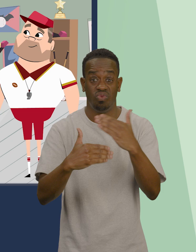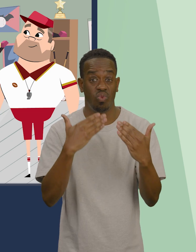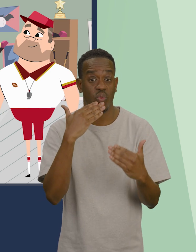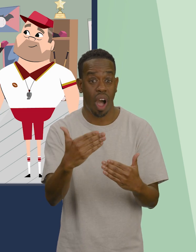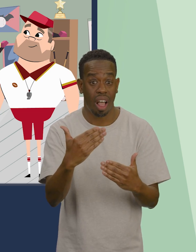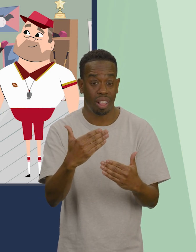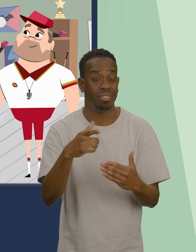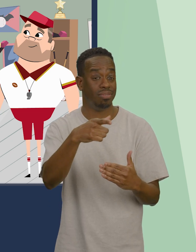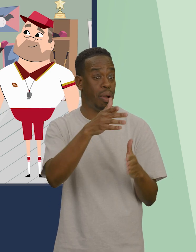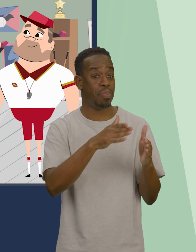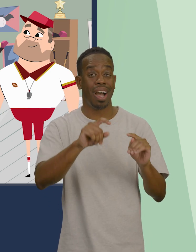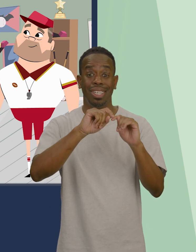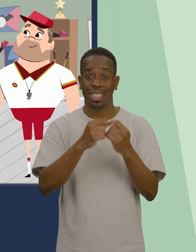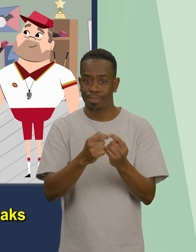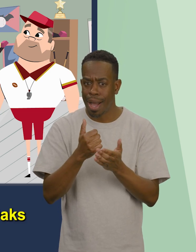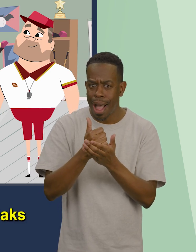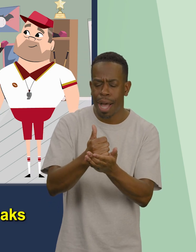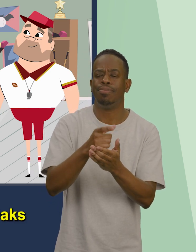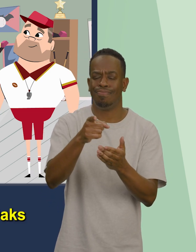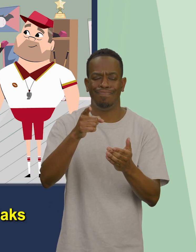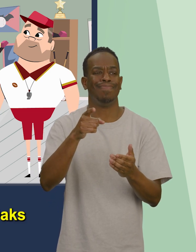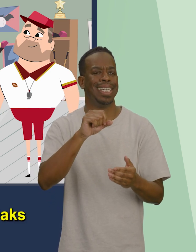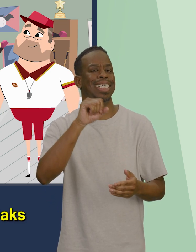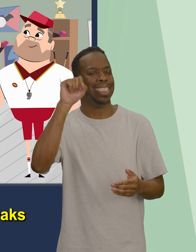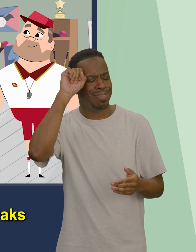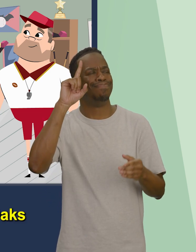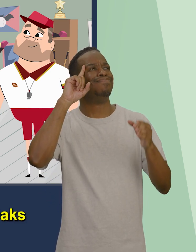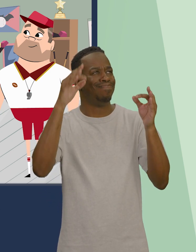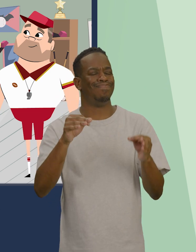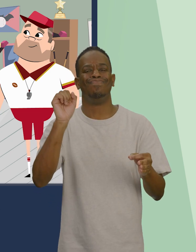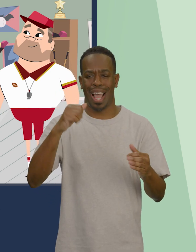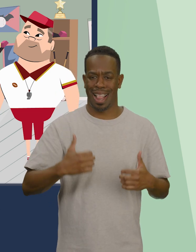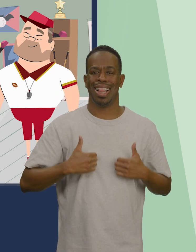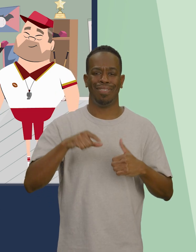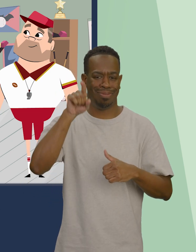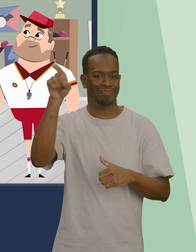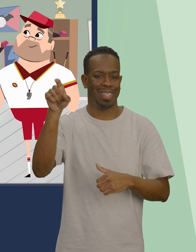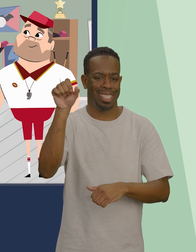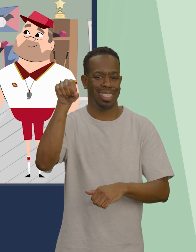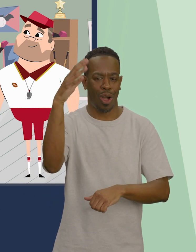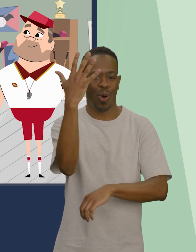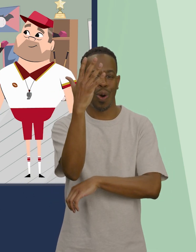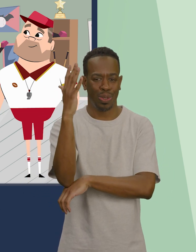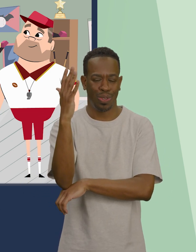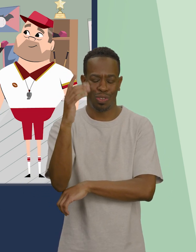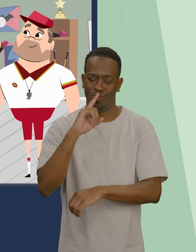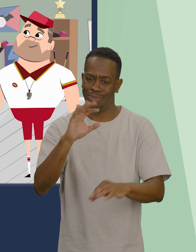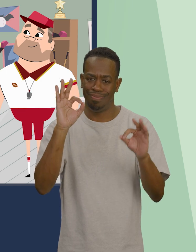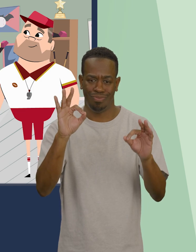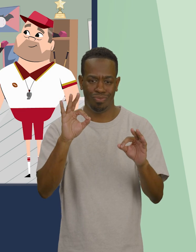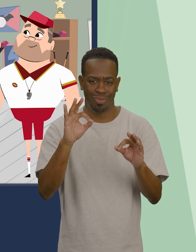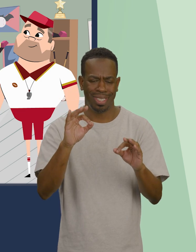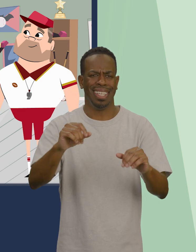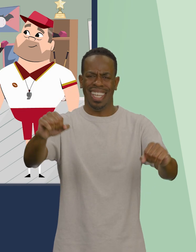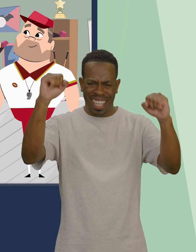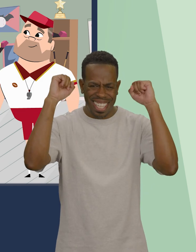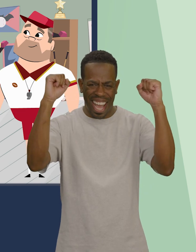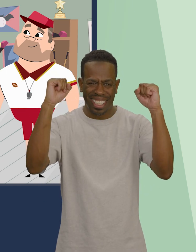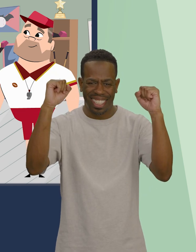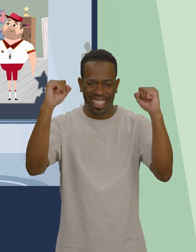and with the support of his planning team, Steven decided that Sunny Oaks was the right place for him to live.